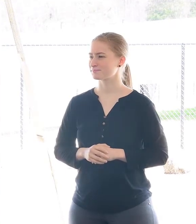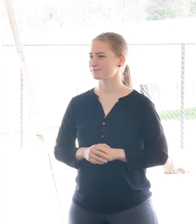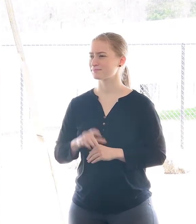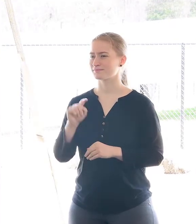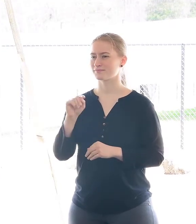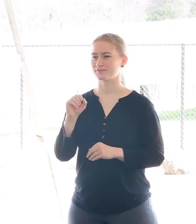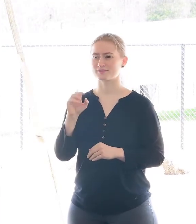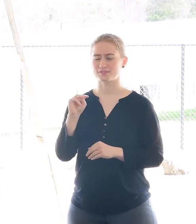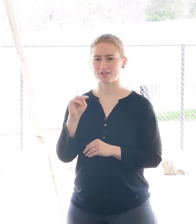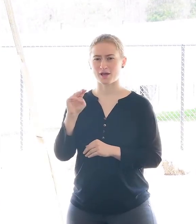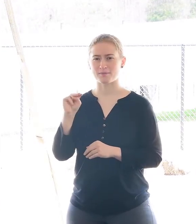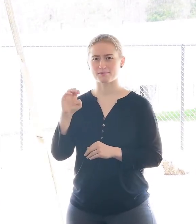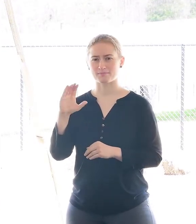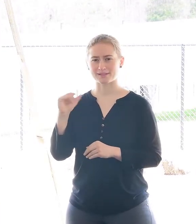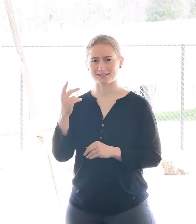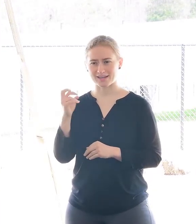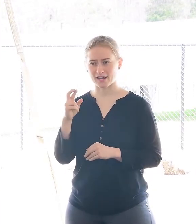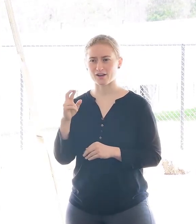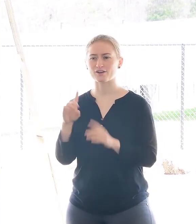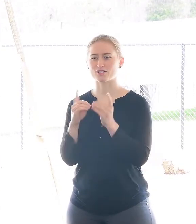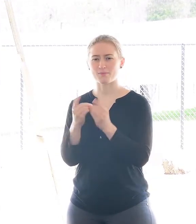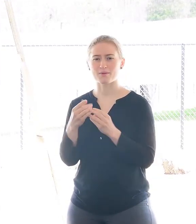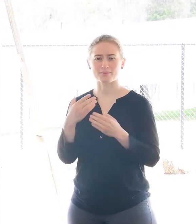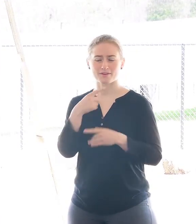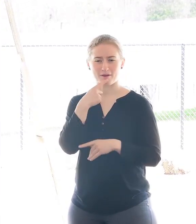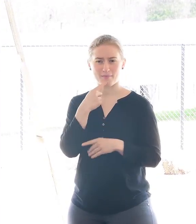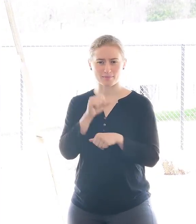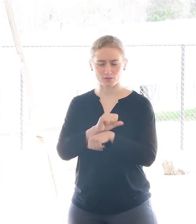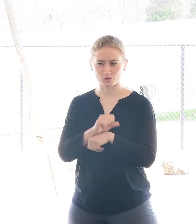Tom Minair of the Department of Public Works.